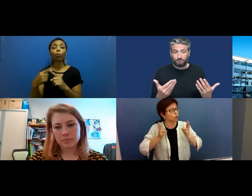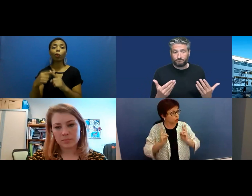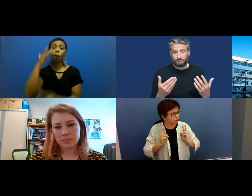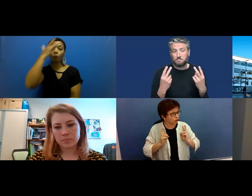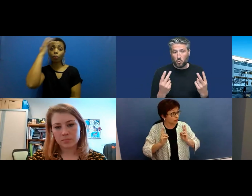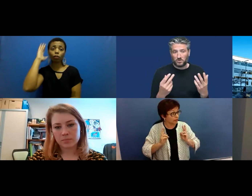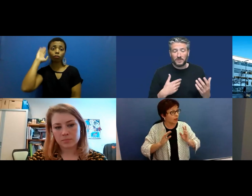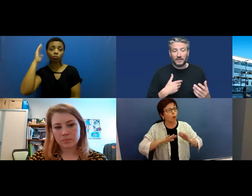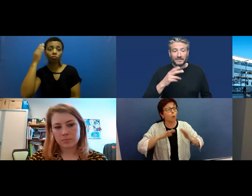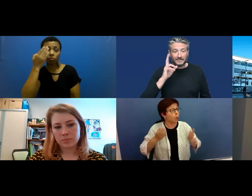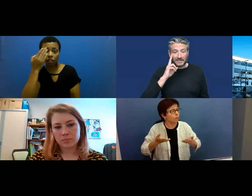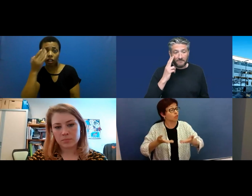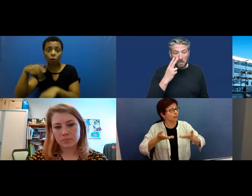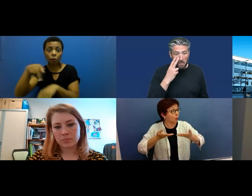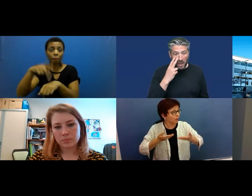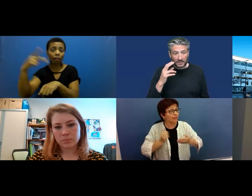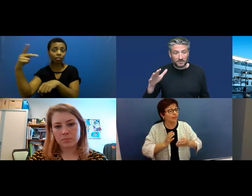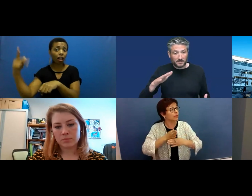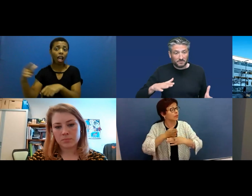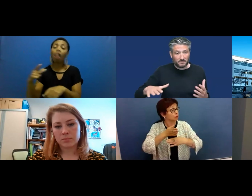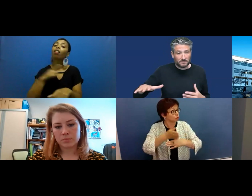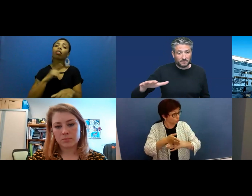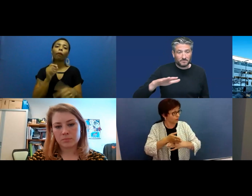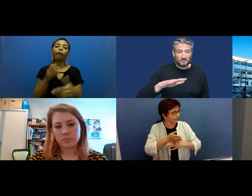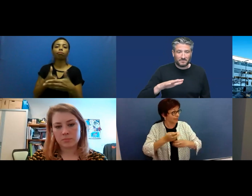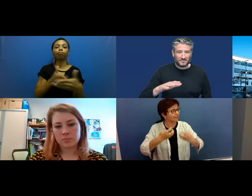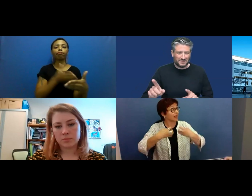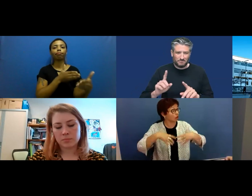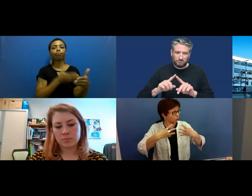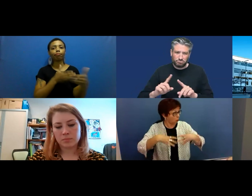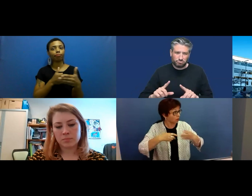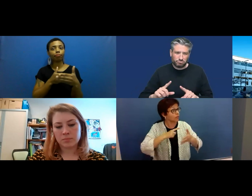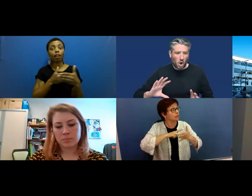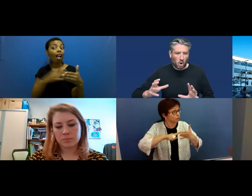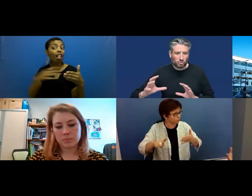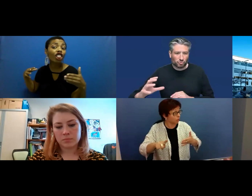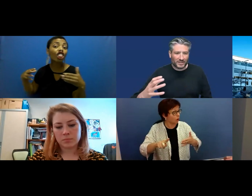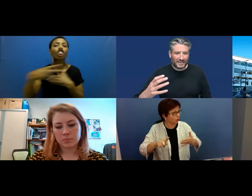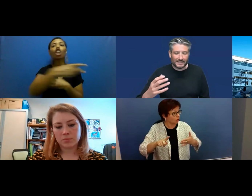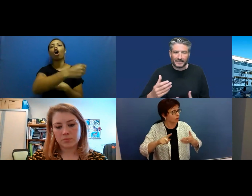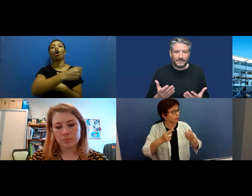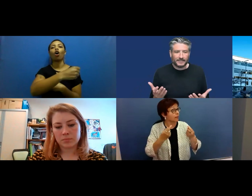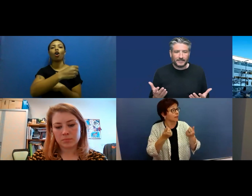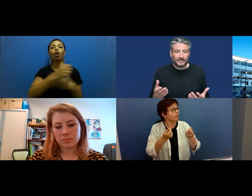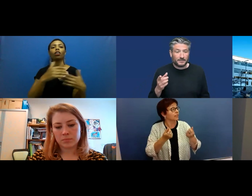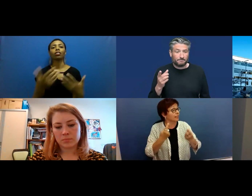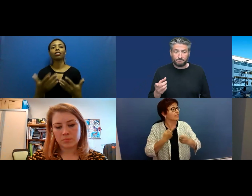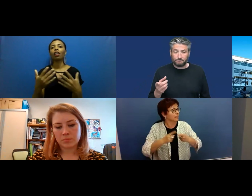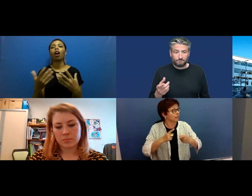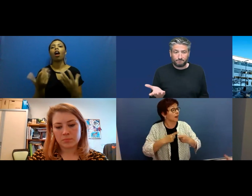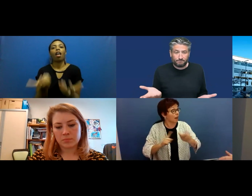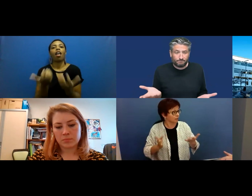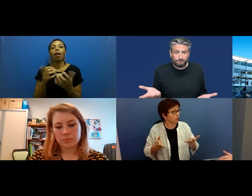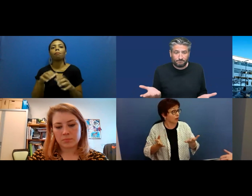countries do not have the possibilities at all to get those technologies